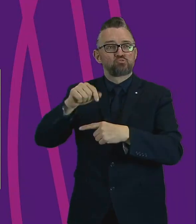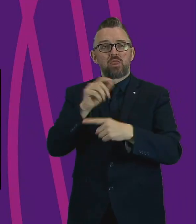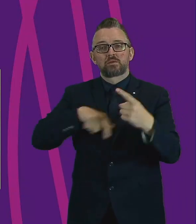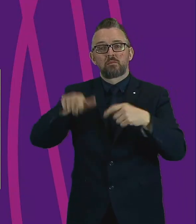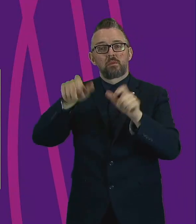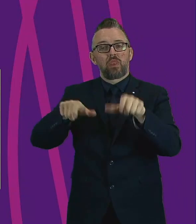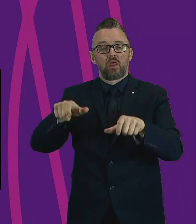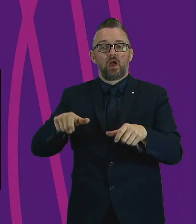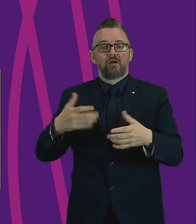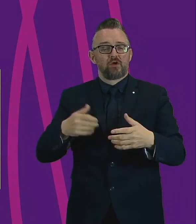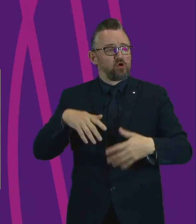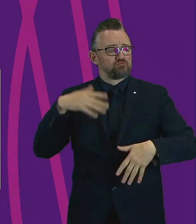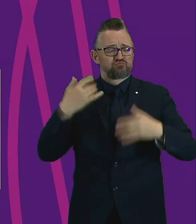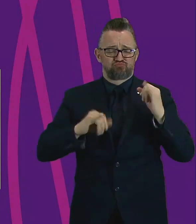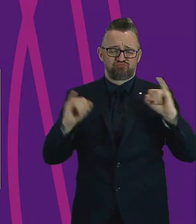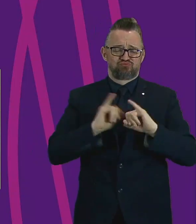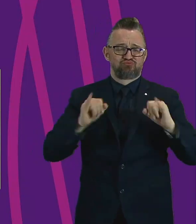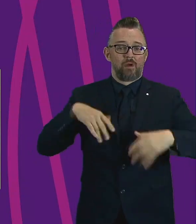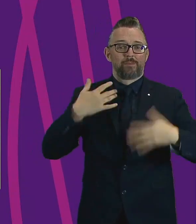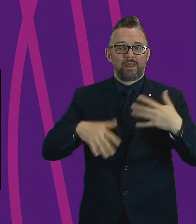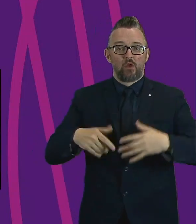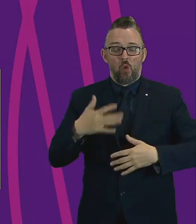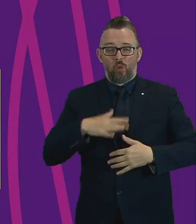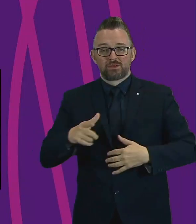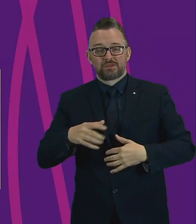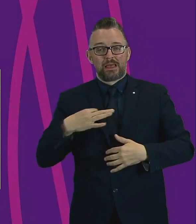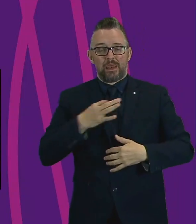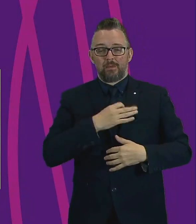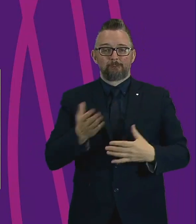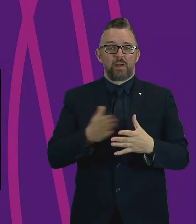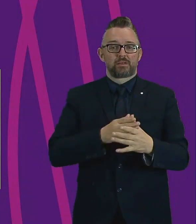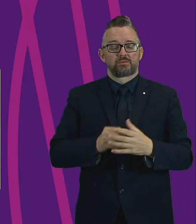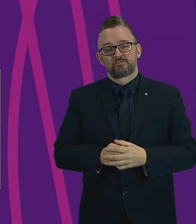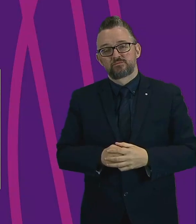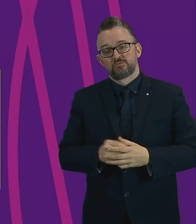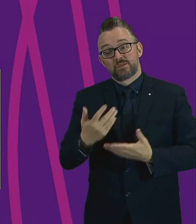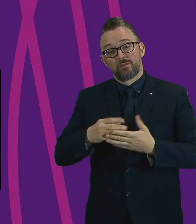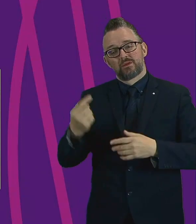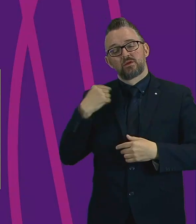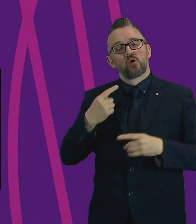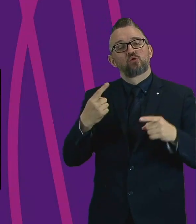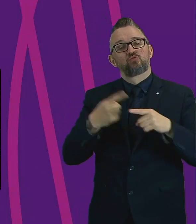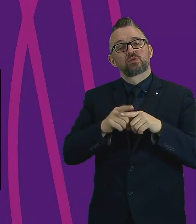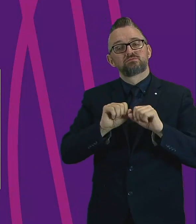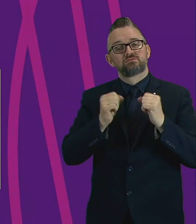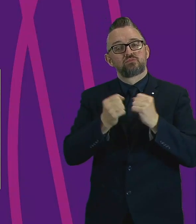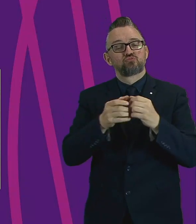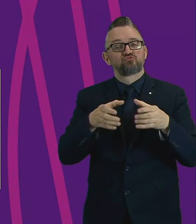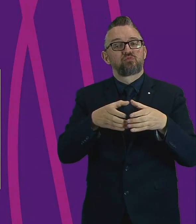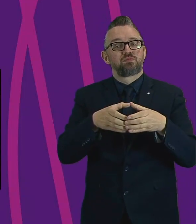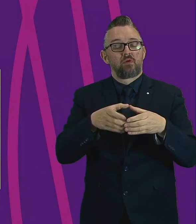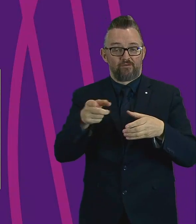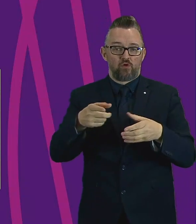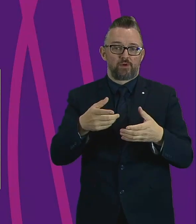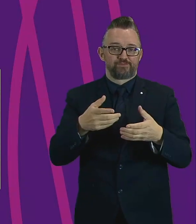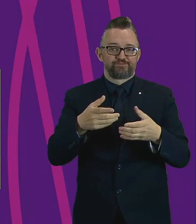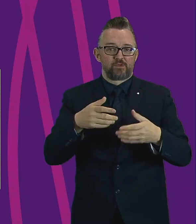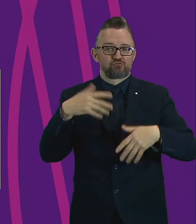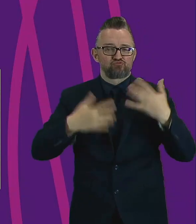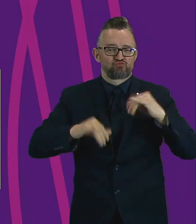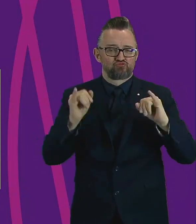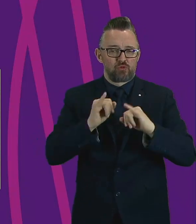been desperate to see happen. I recently convened a meeting of the cross-party group on chronic pain, and a number of the patients expressed their